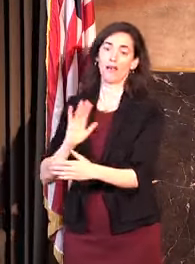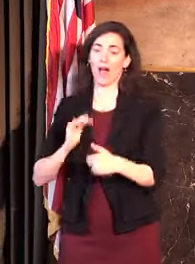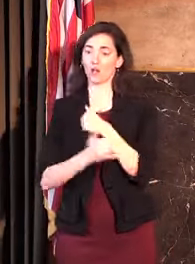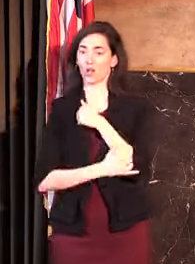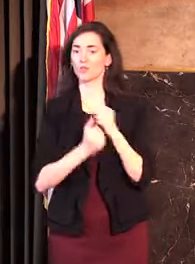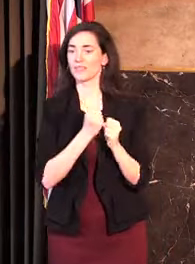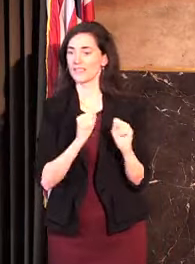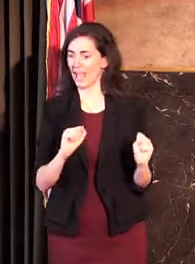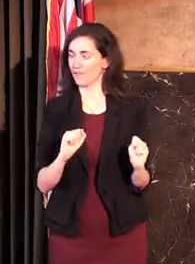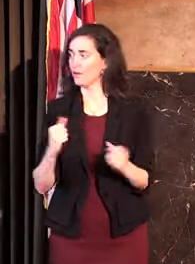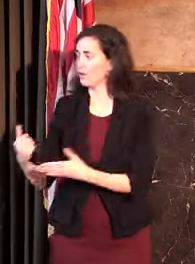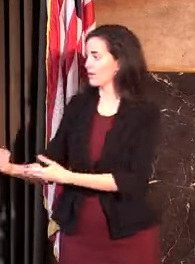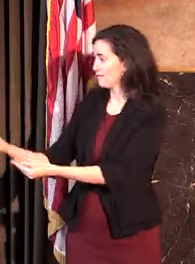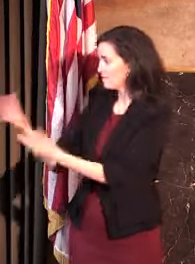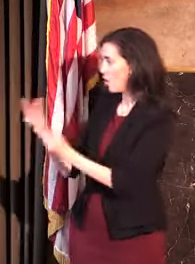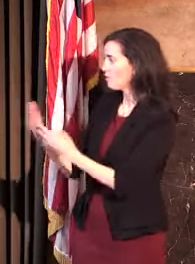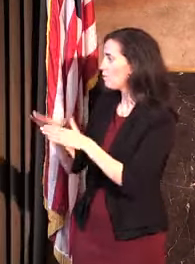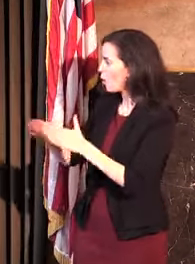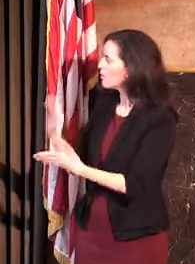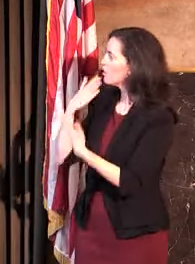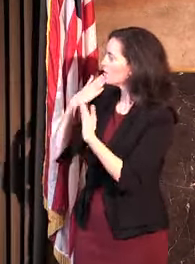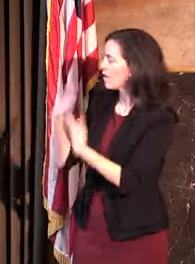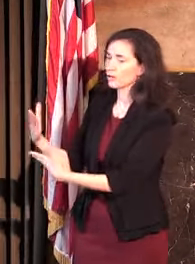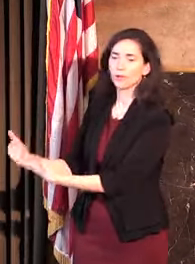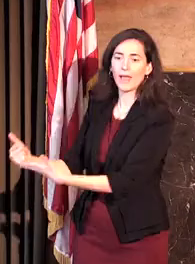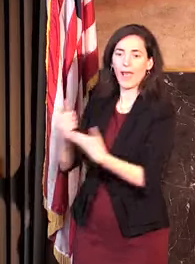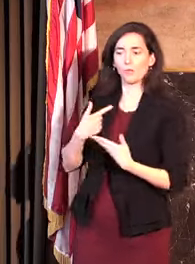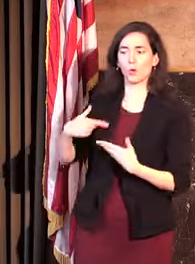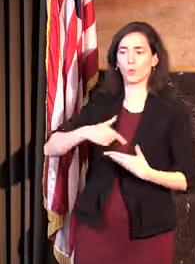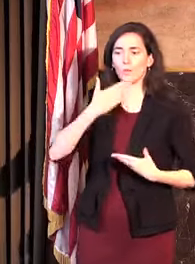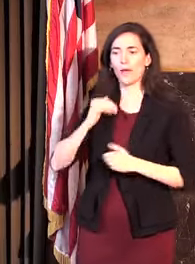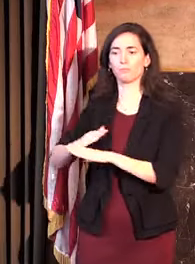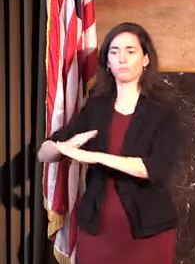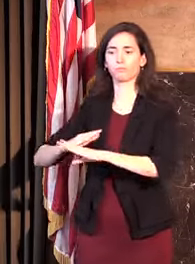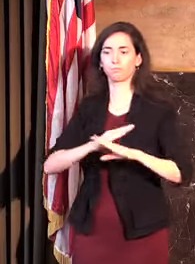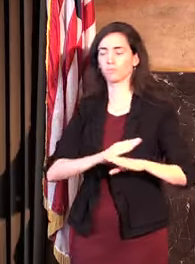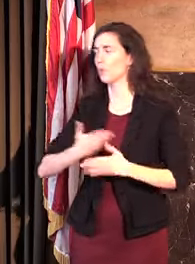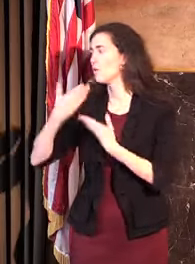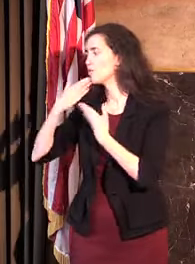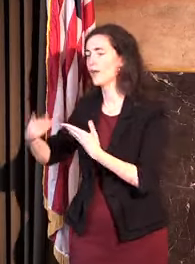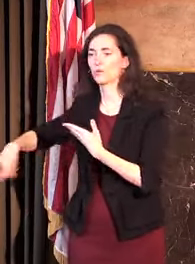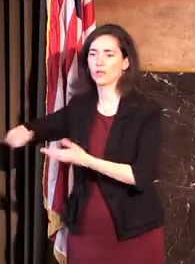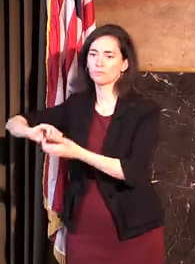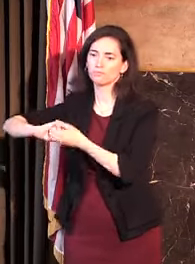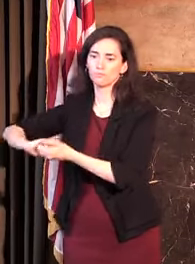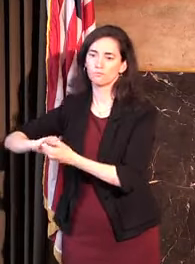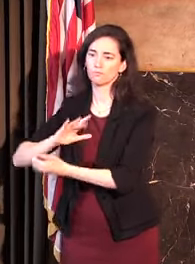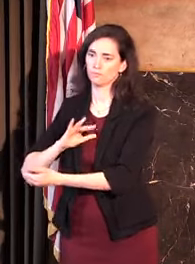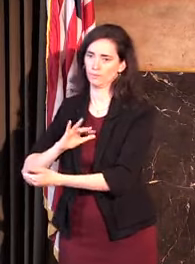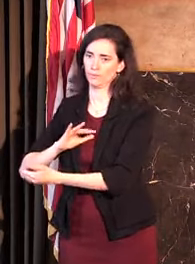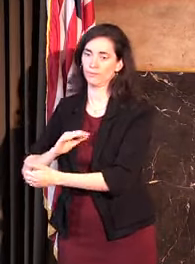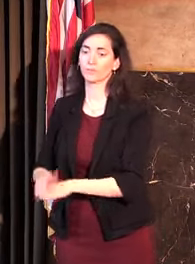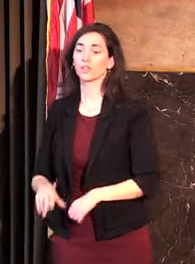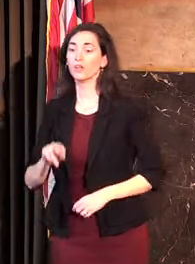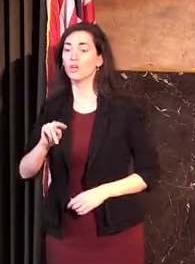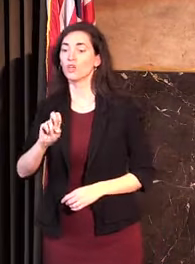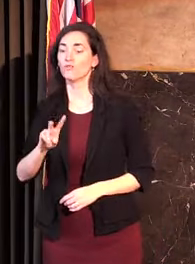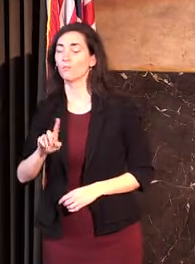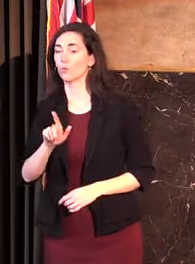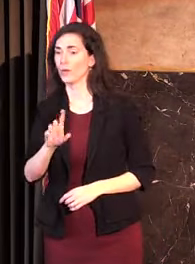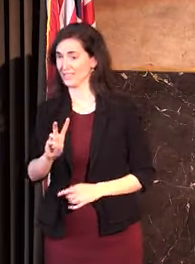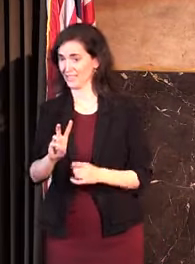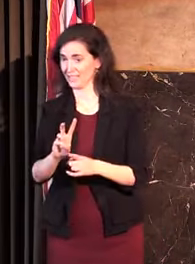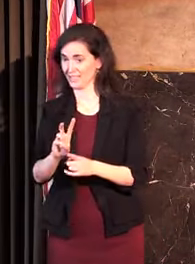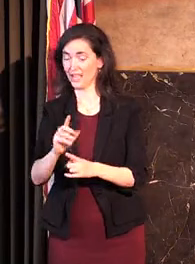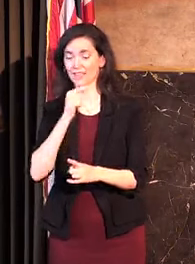better because of their partnership in this. I have to say that. On November 26th, the day after Thanksgiving, the